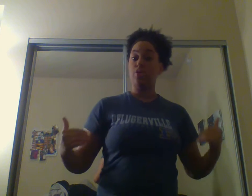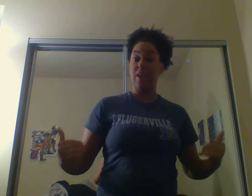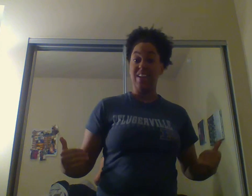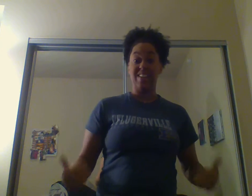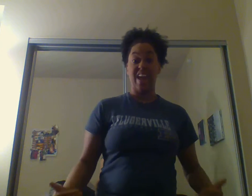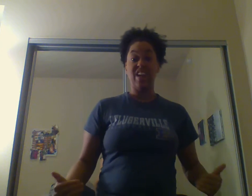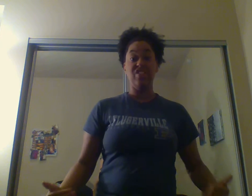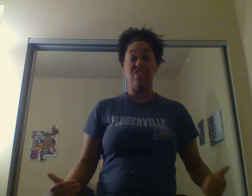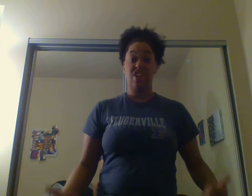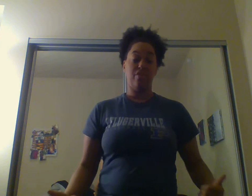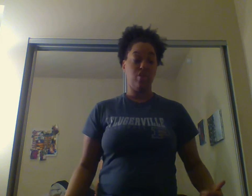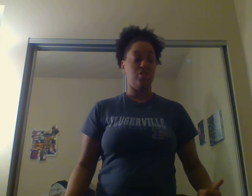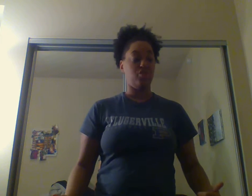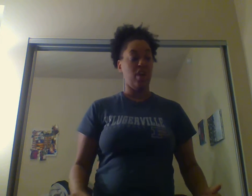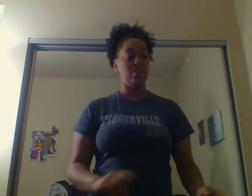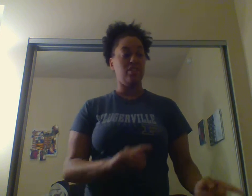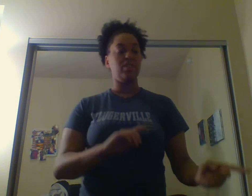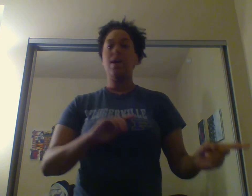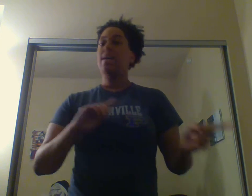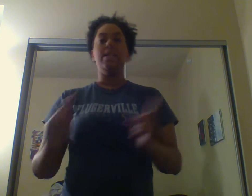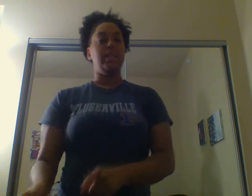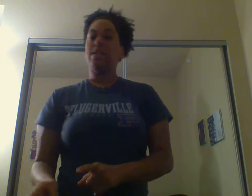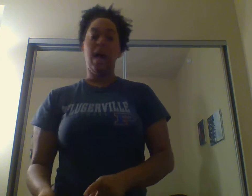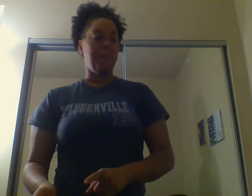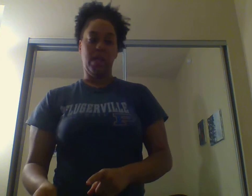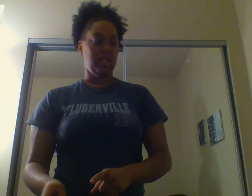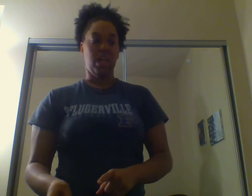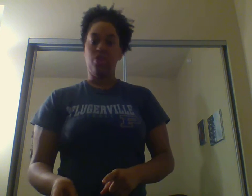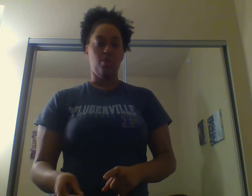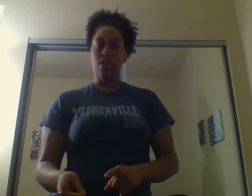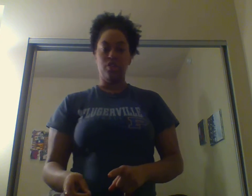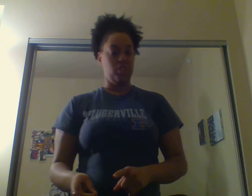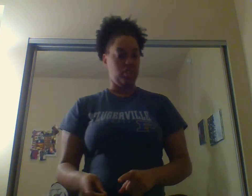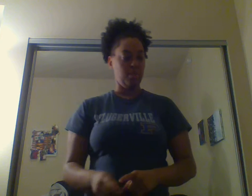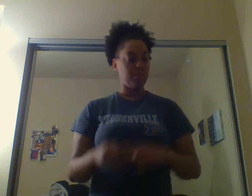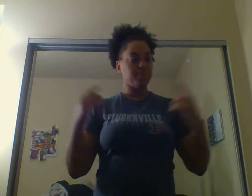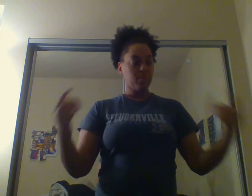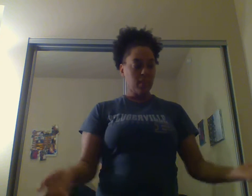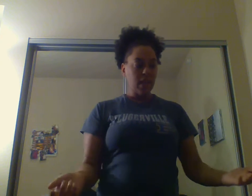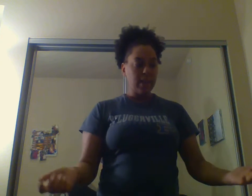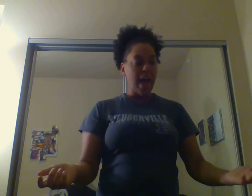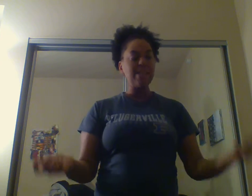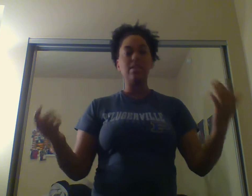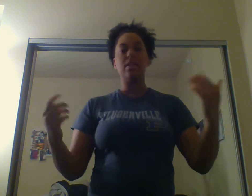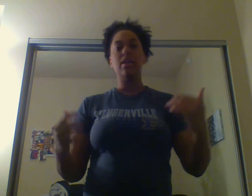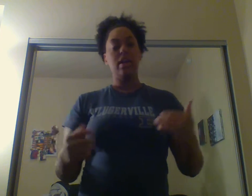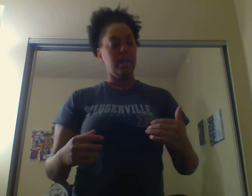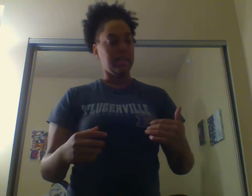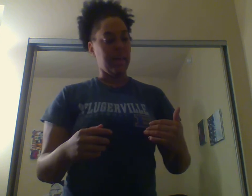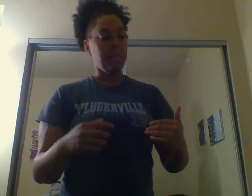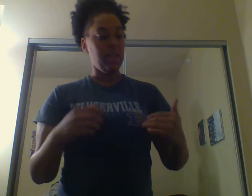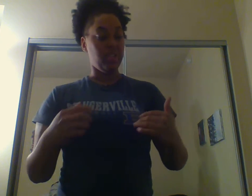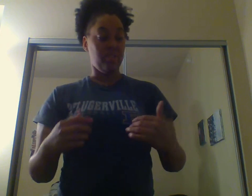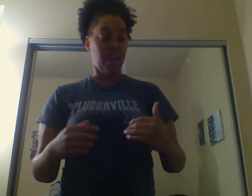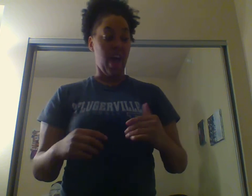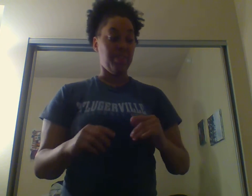engaged in divergent strategies did not maintain their relationships. Lastly, an examination of cat